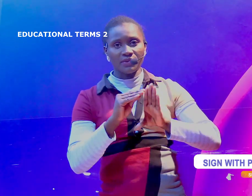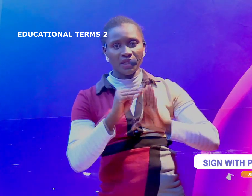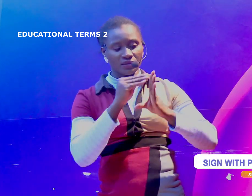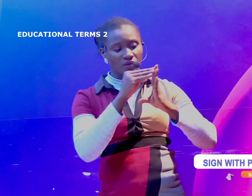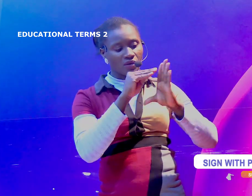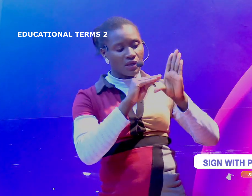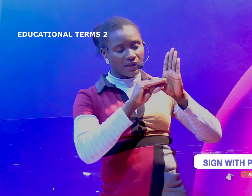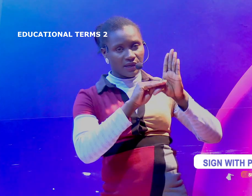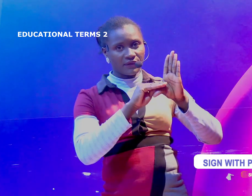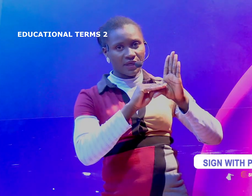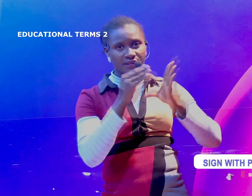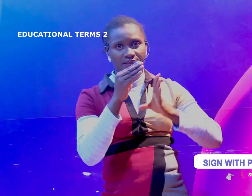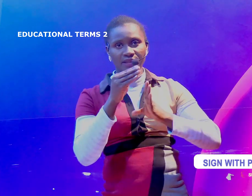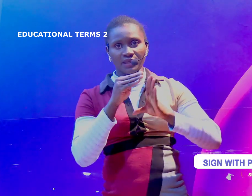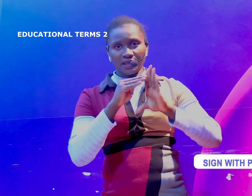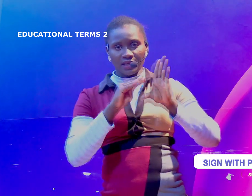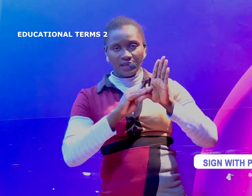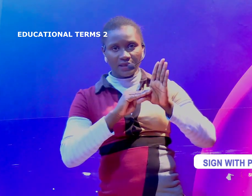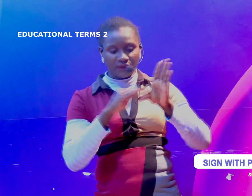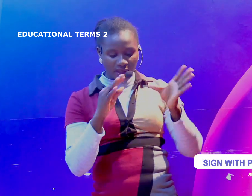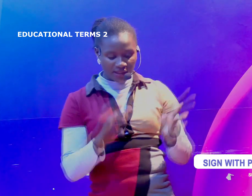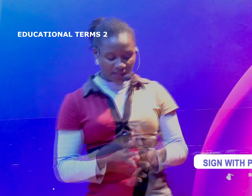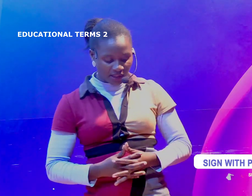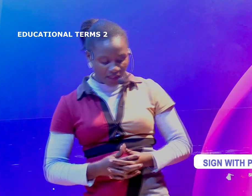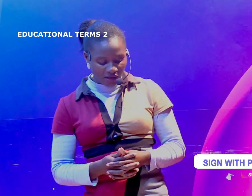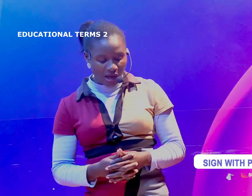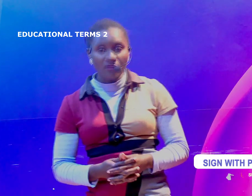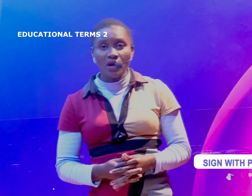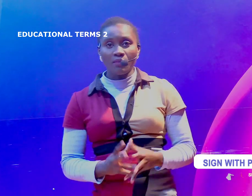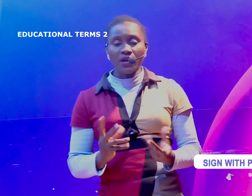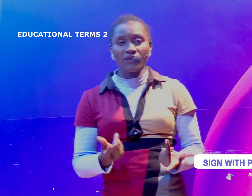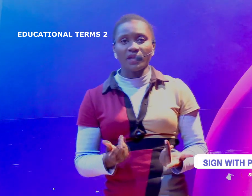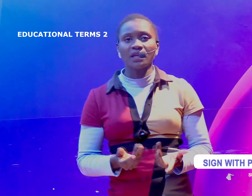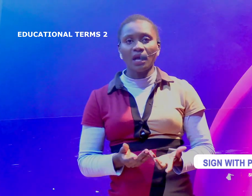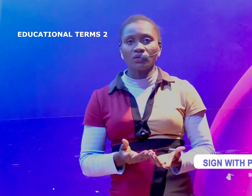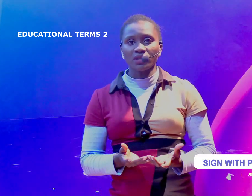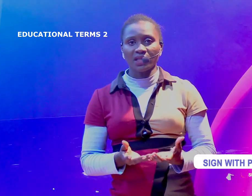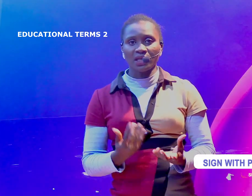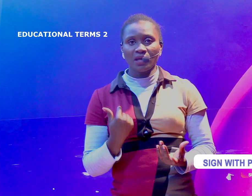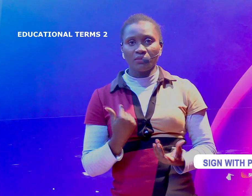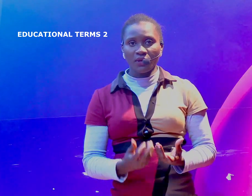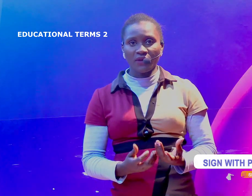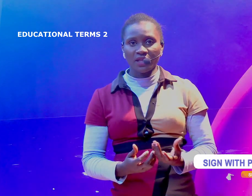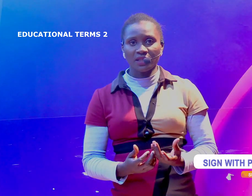So reference. And then we have prefect. How do we sign prefect?